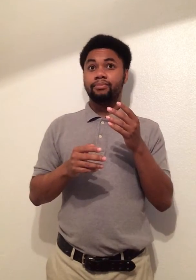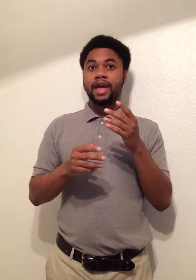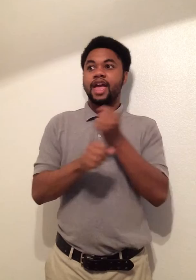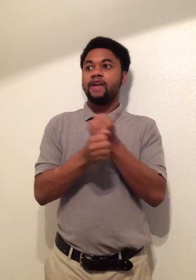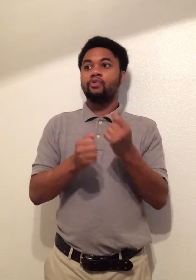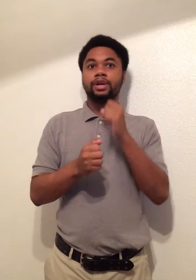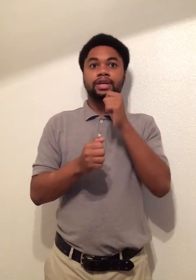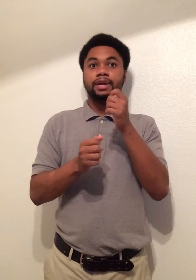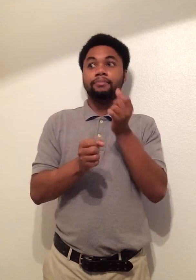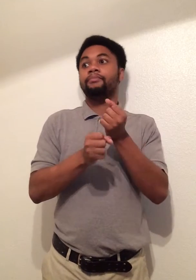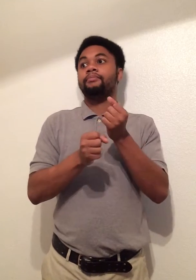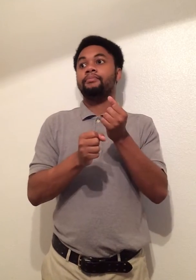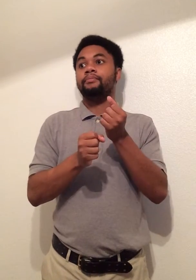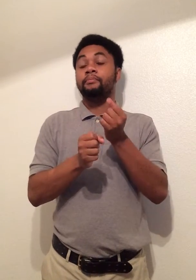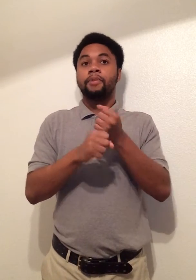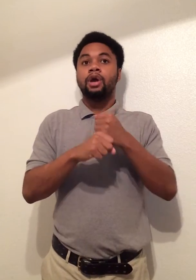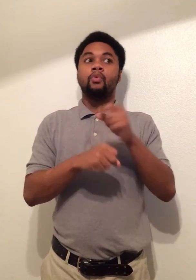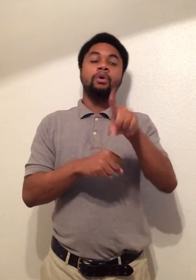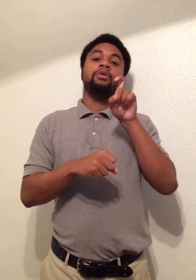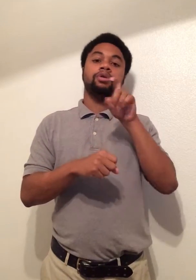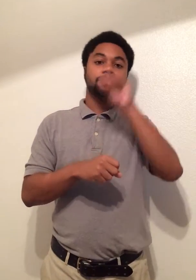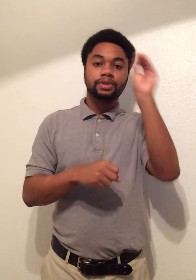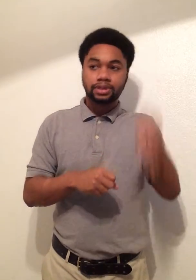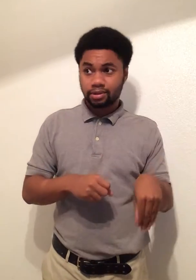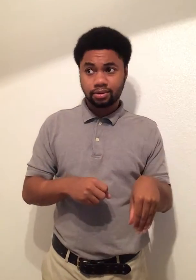All right? Still, fractions.